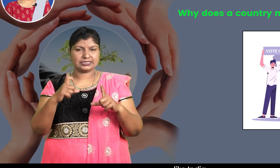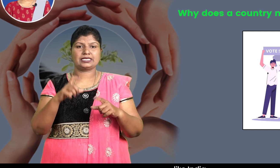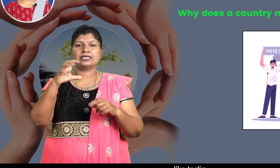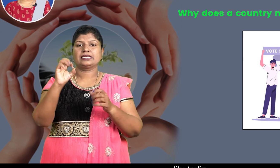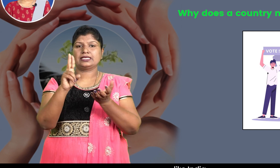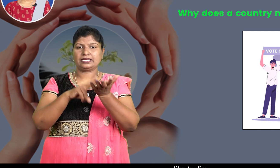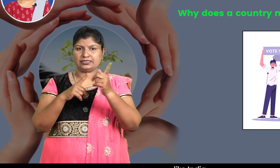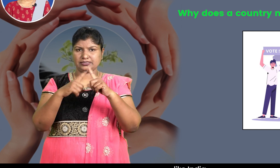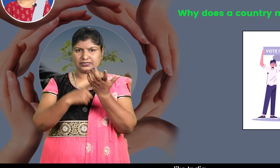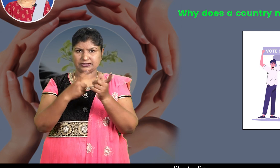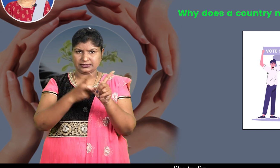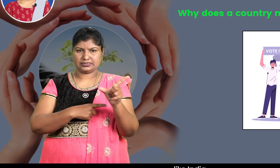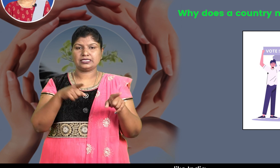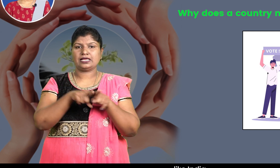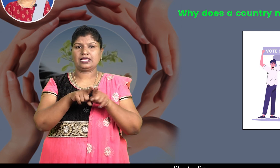like India,